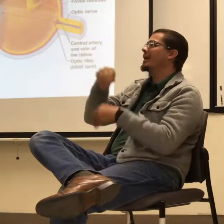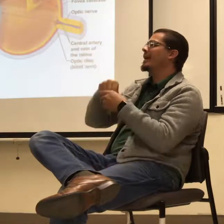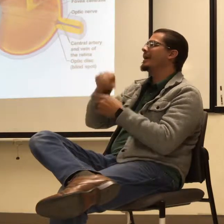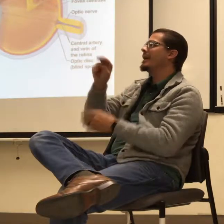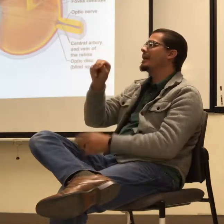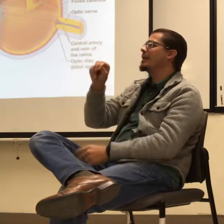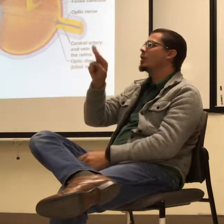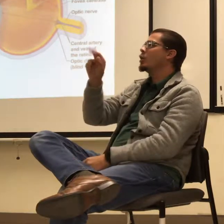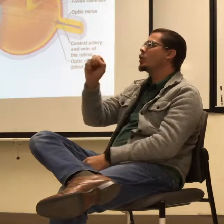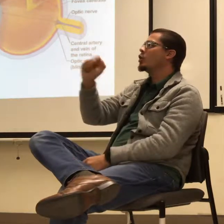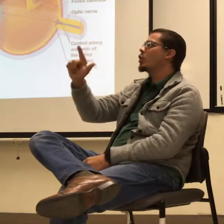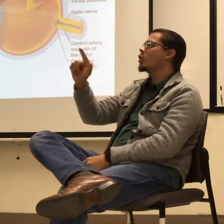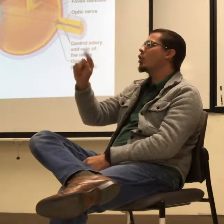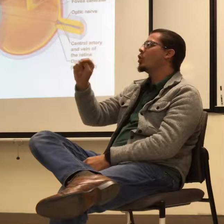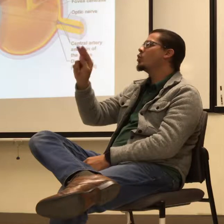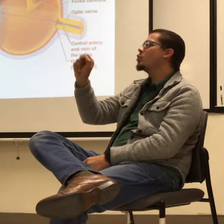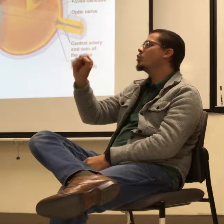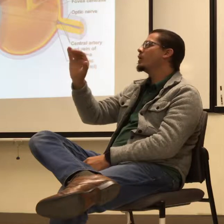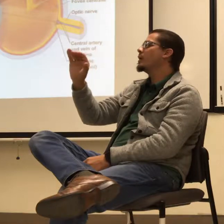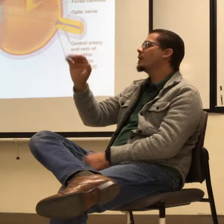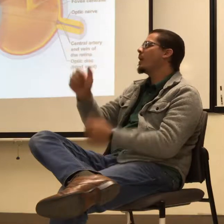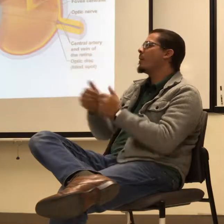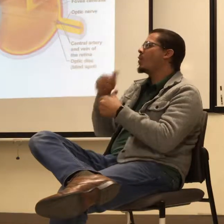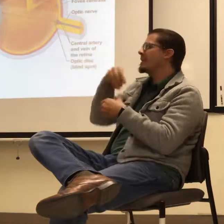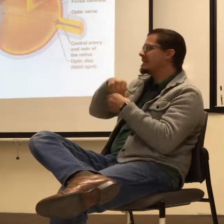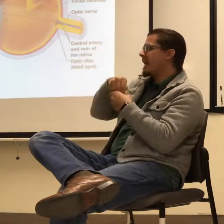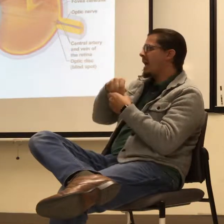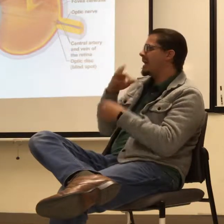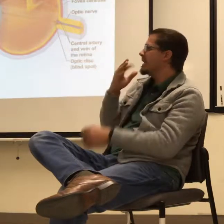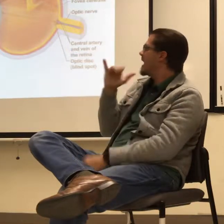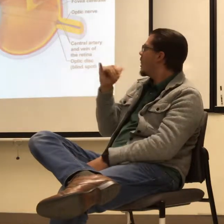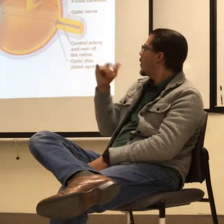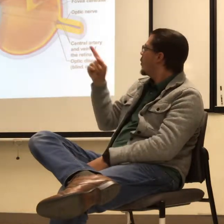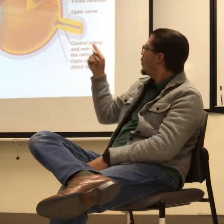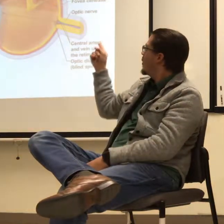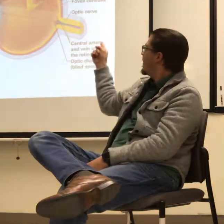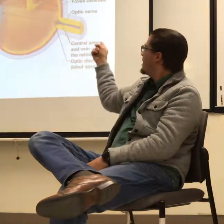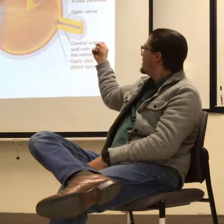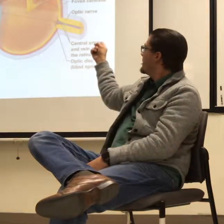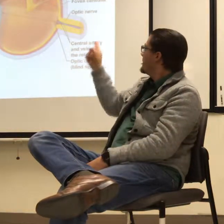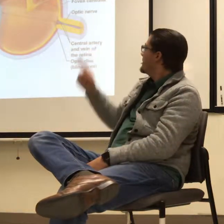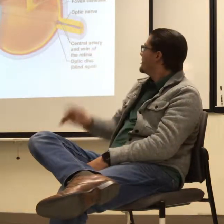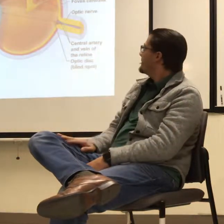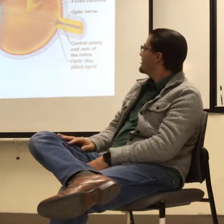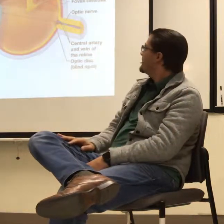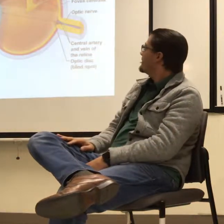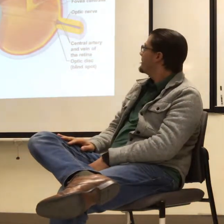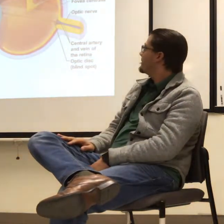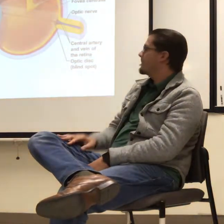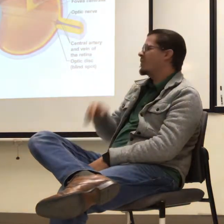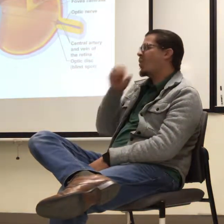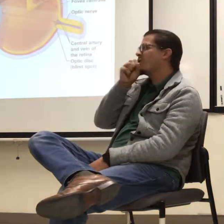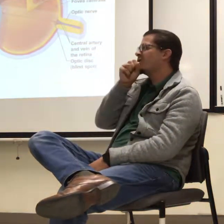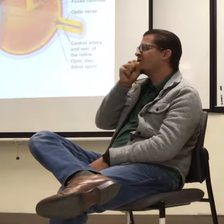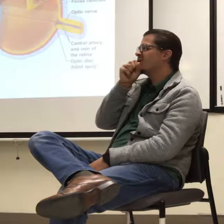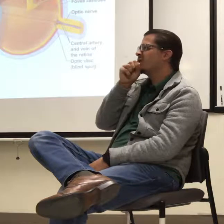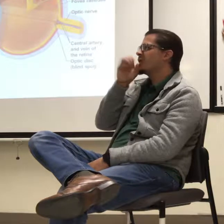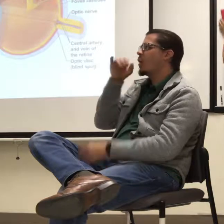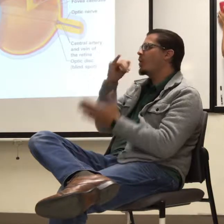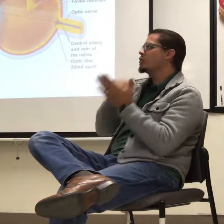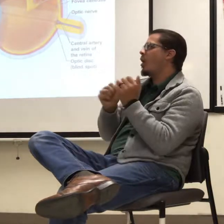neural tunic, the innermost layer. It's colored yellow on the figure. I don't have yellow, I'll use orange.